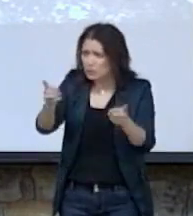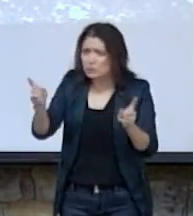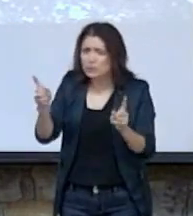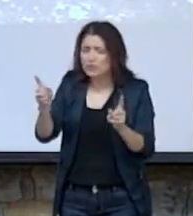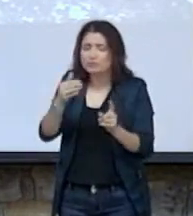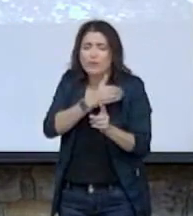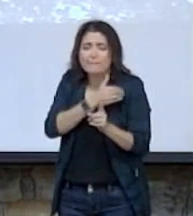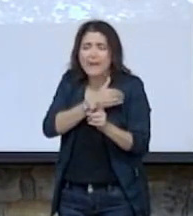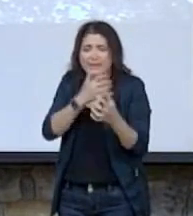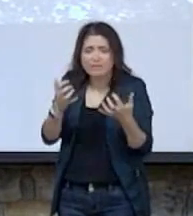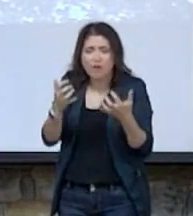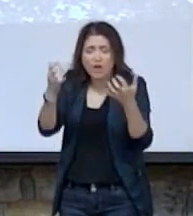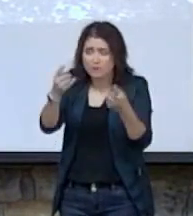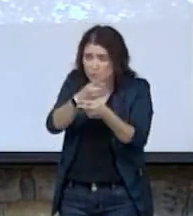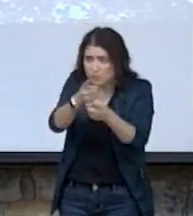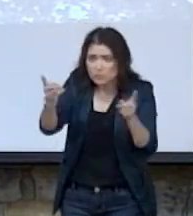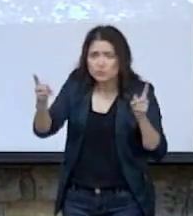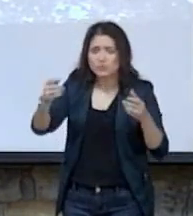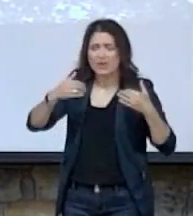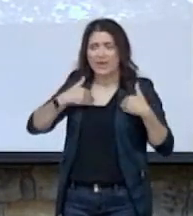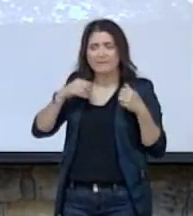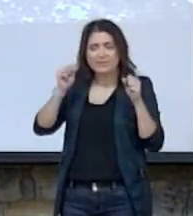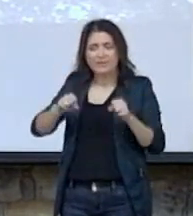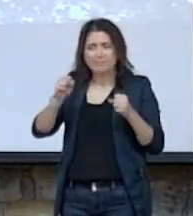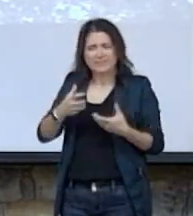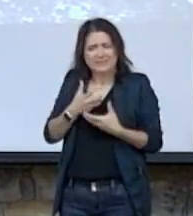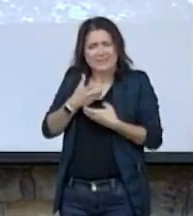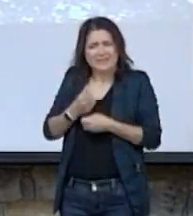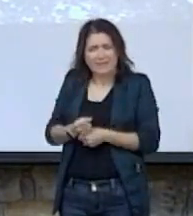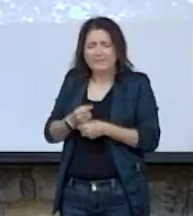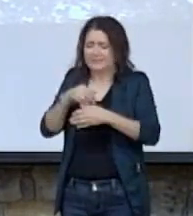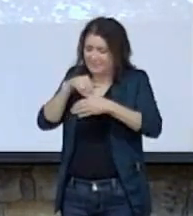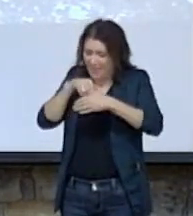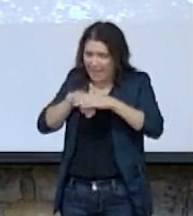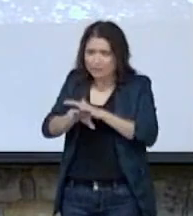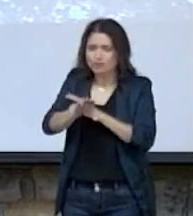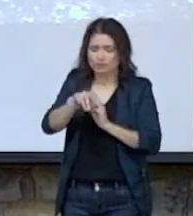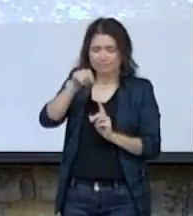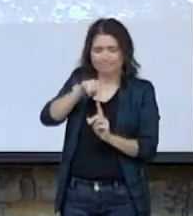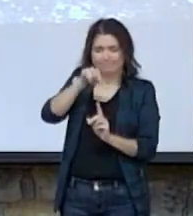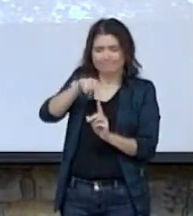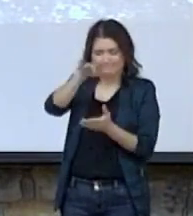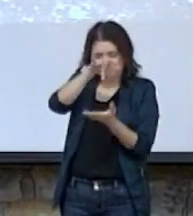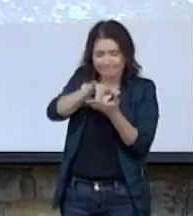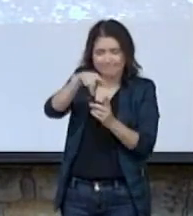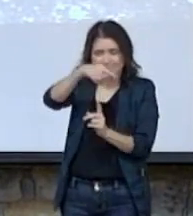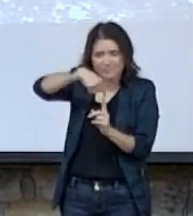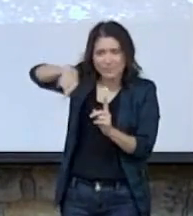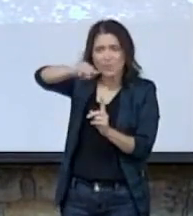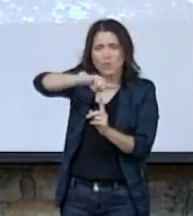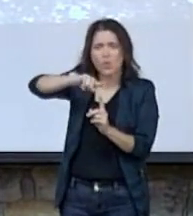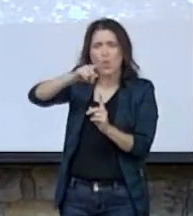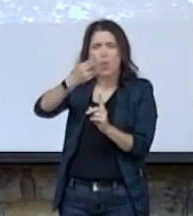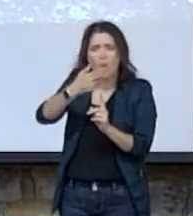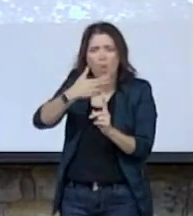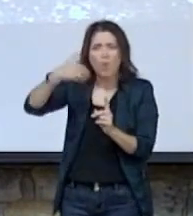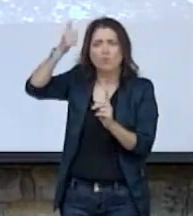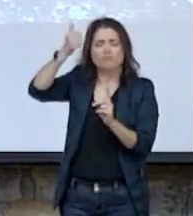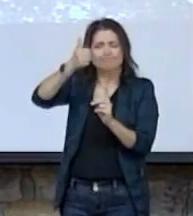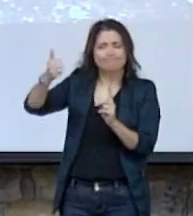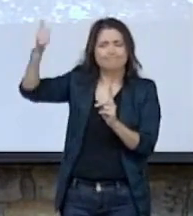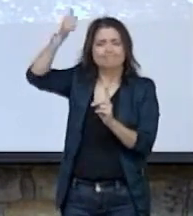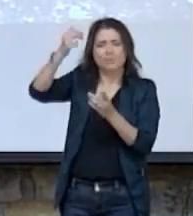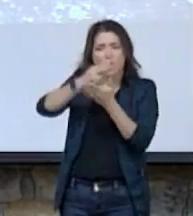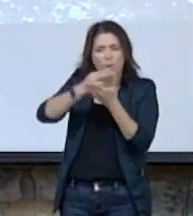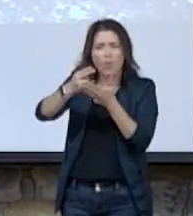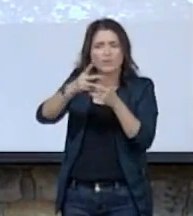reminding his audience, have the ability with confidence to enter the holy places by the very blood of Jesus, to enter the